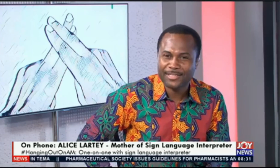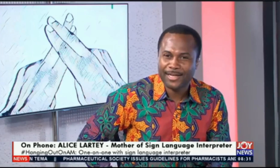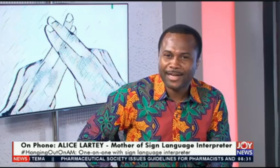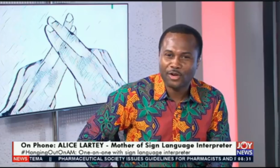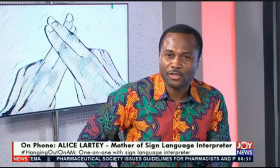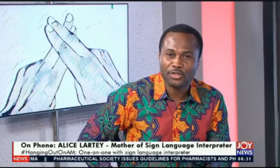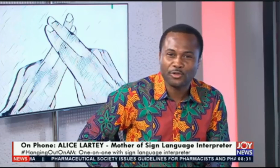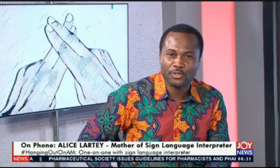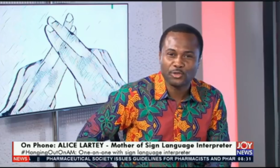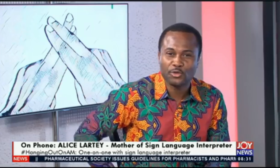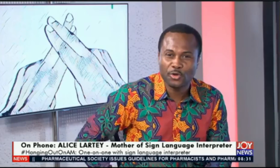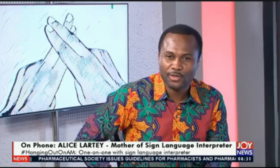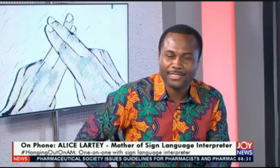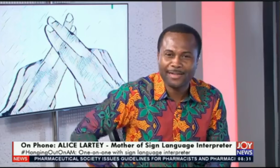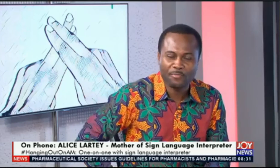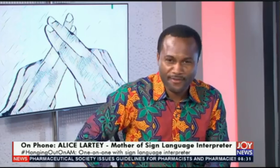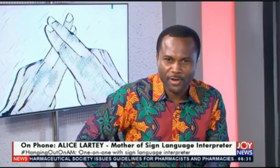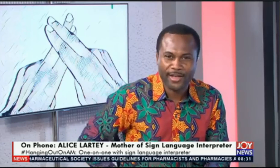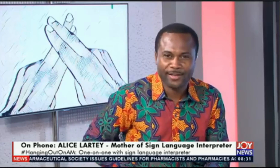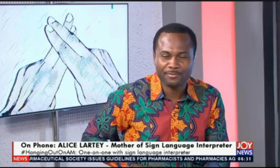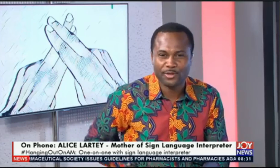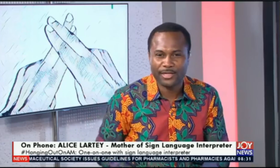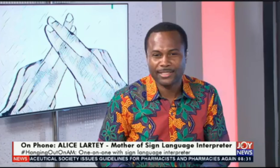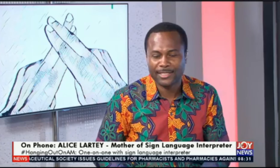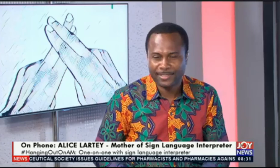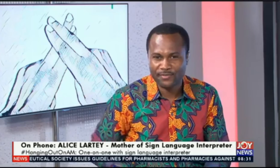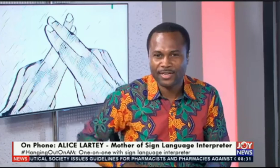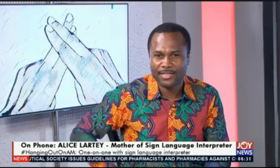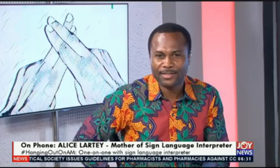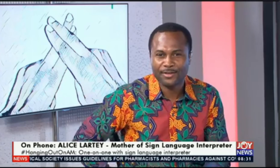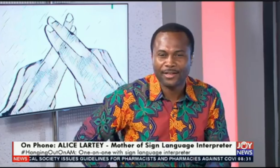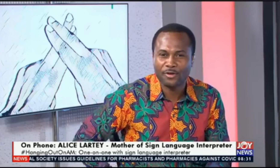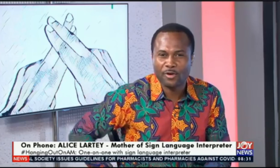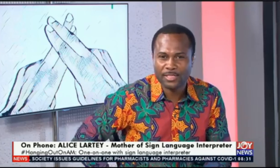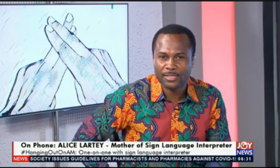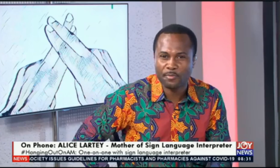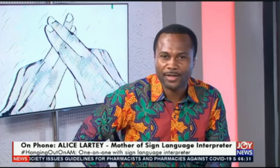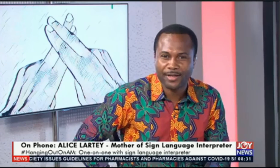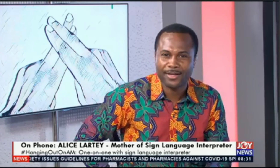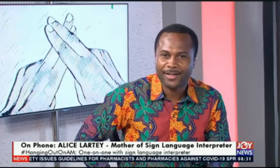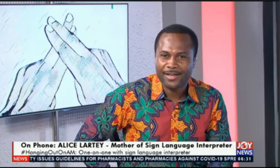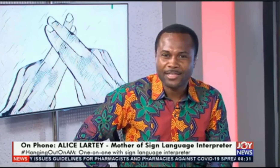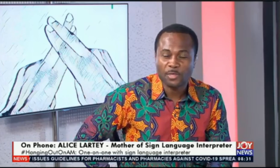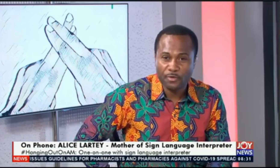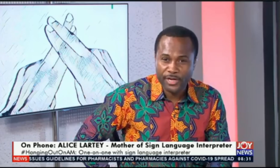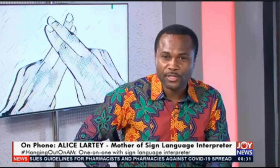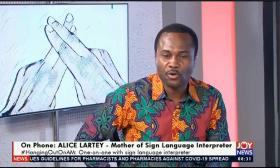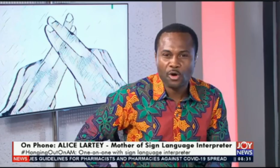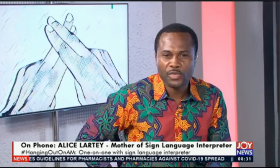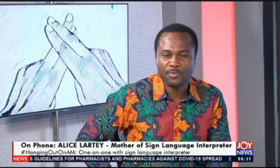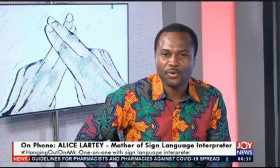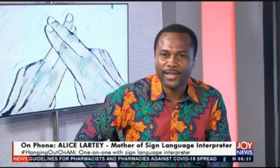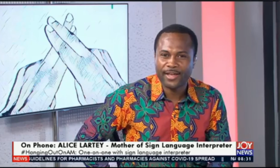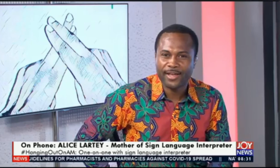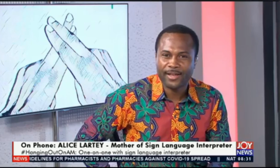much. And continue to do good and pray for her. I'm sure that definitely God's inspiration would